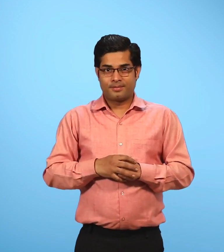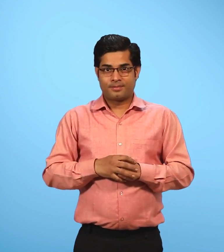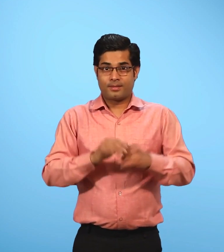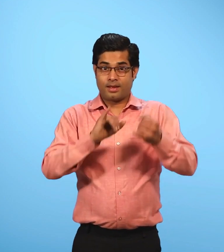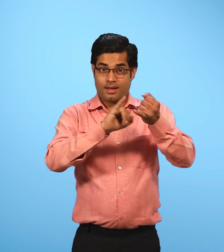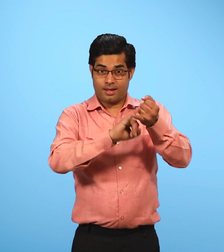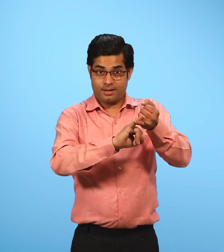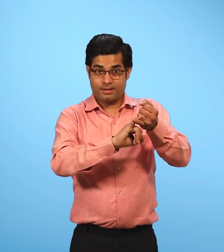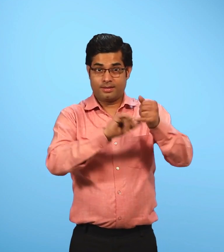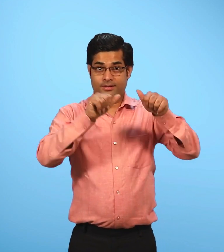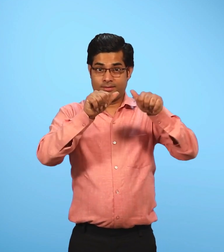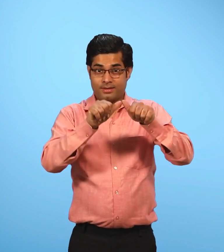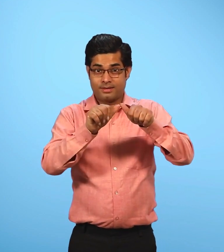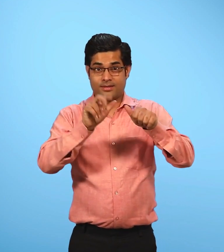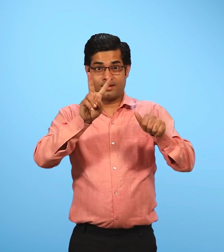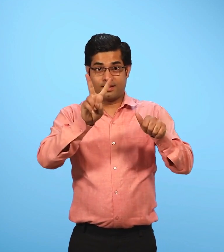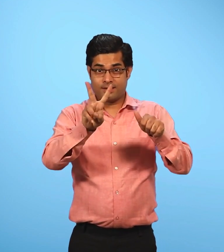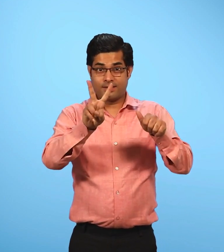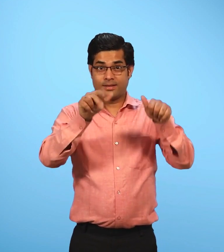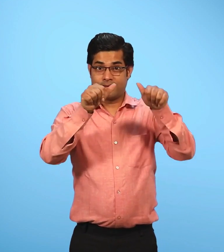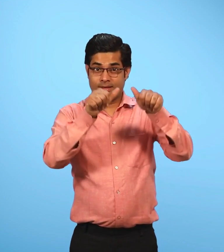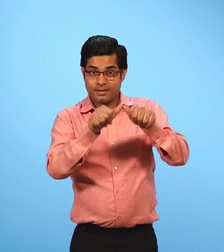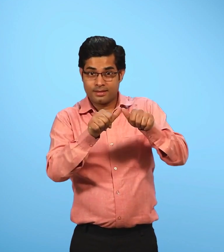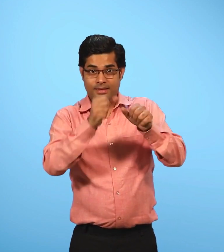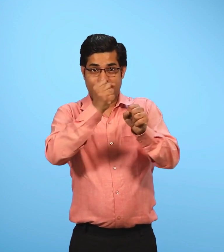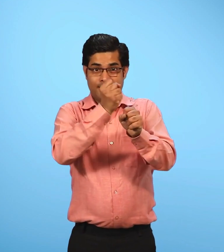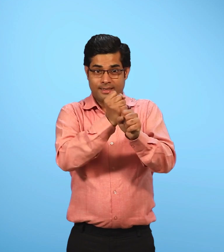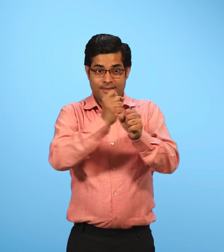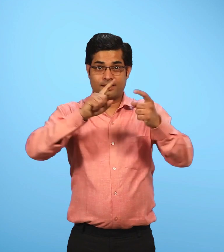Page 52. New words.